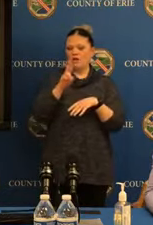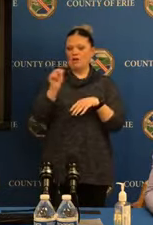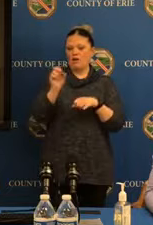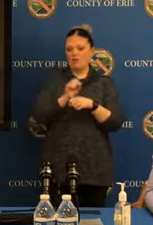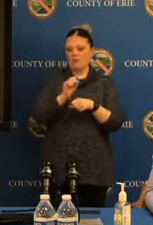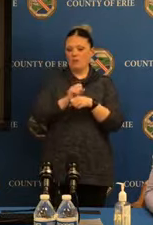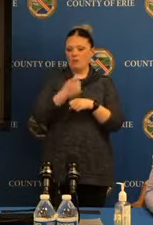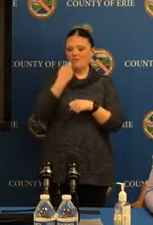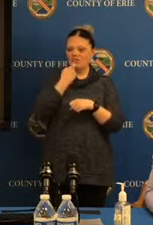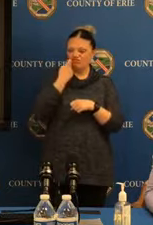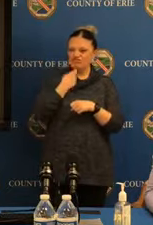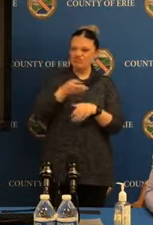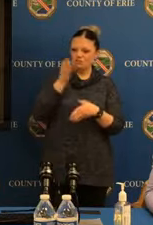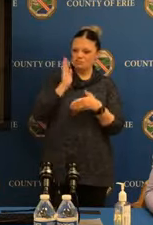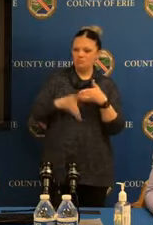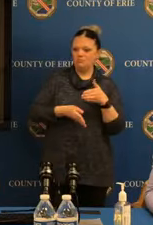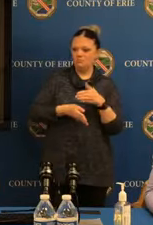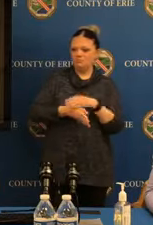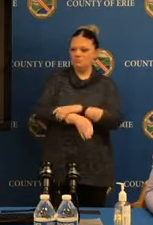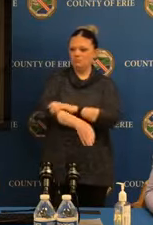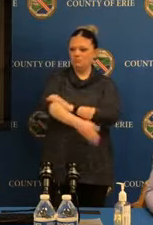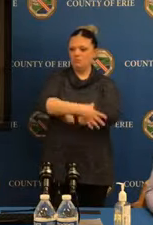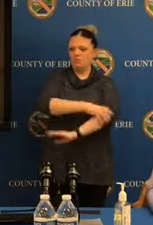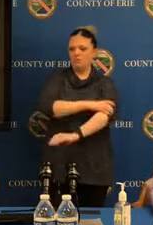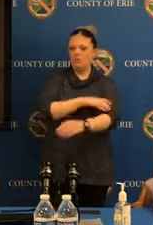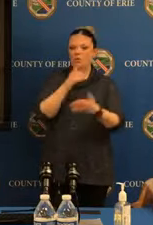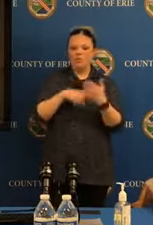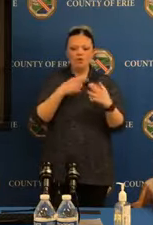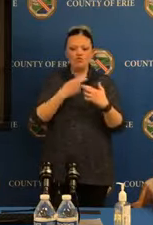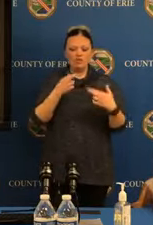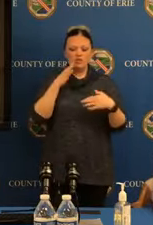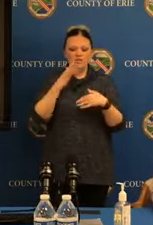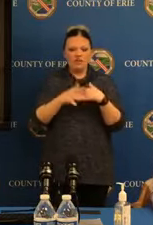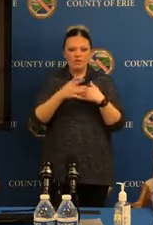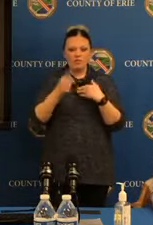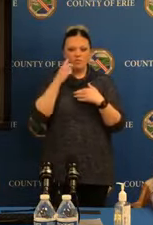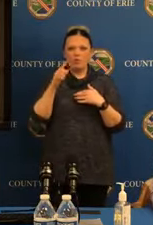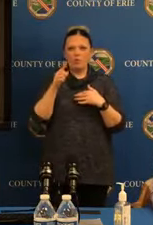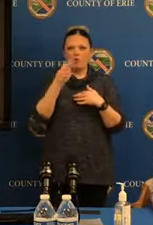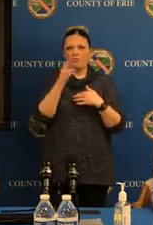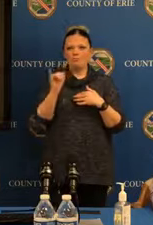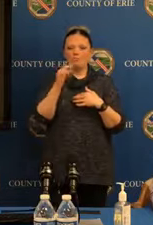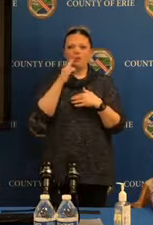early this month. What resources are there available for unemployment?